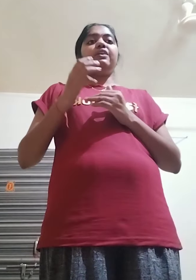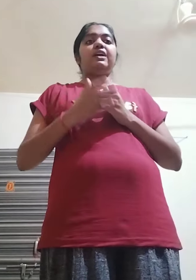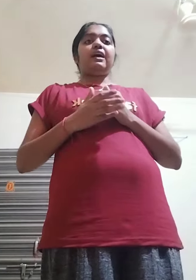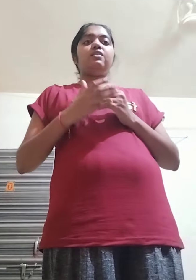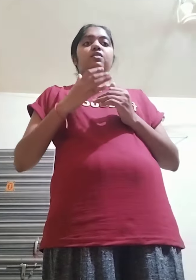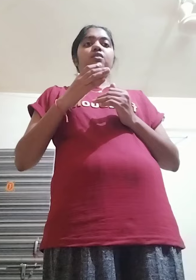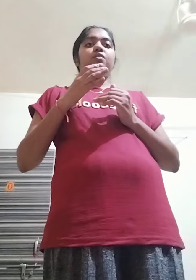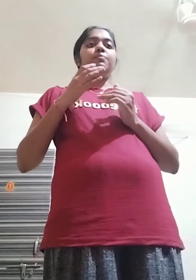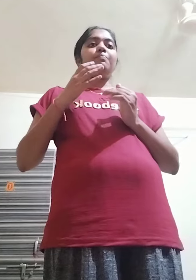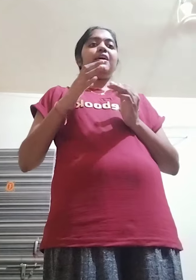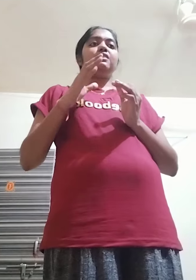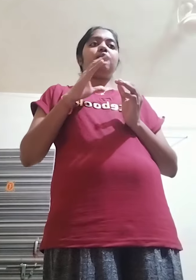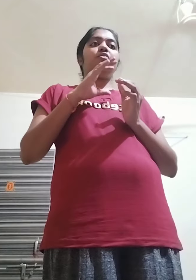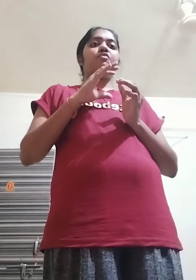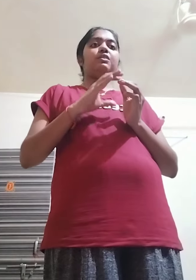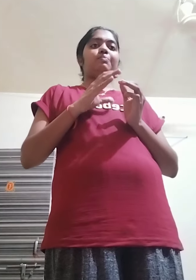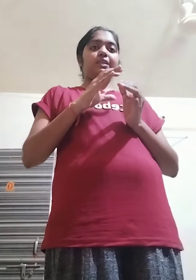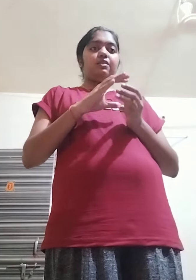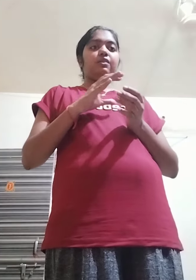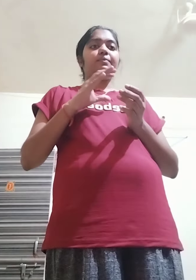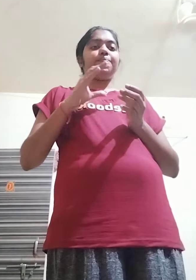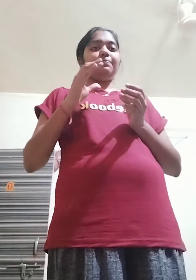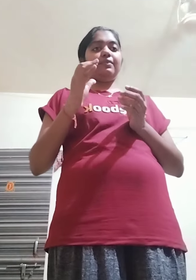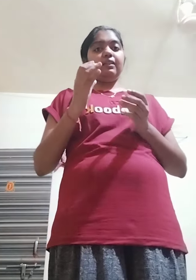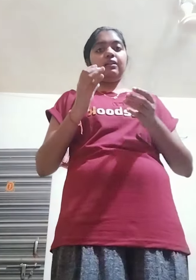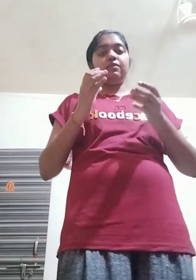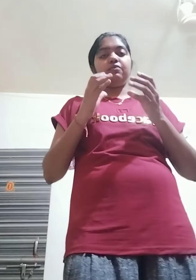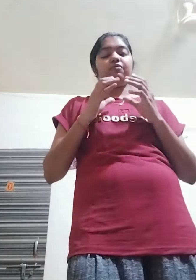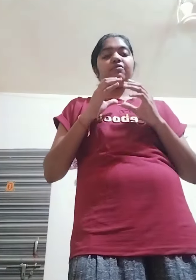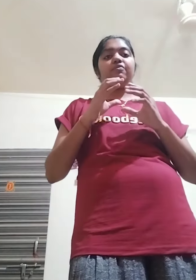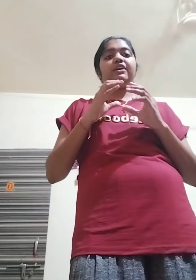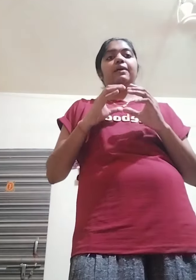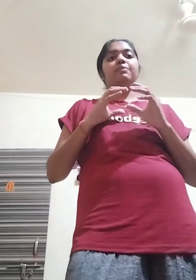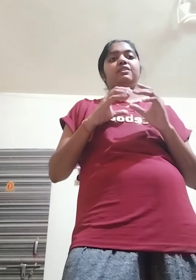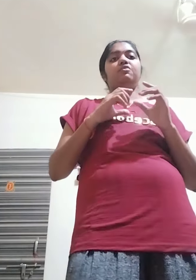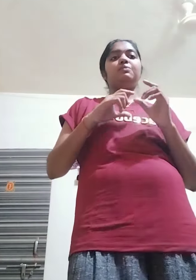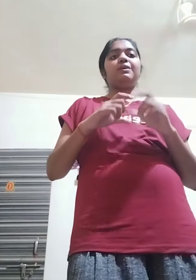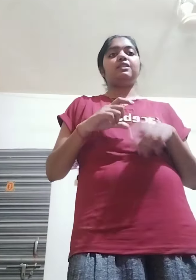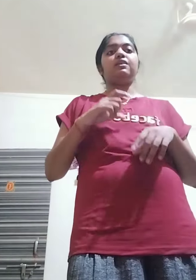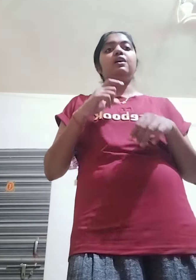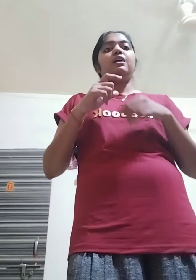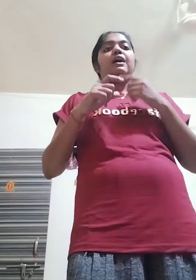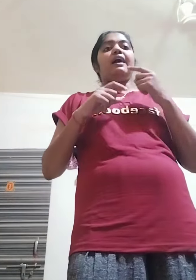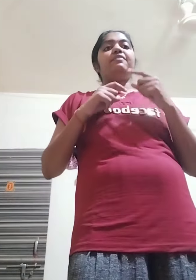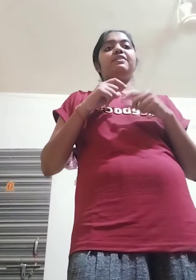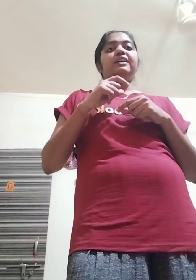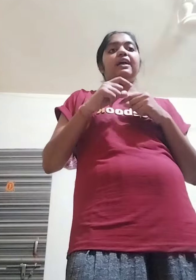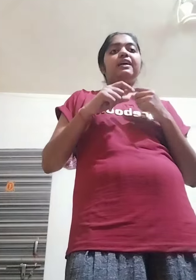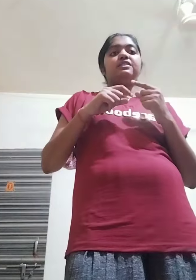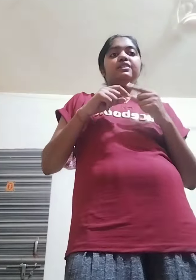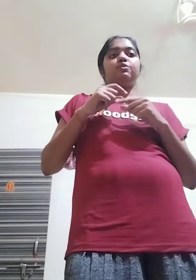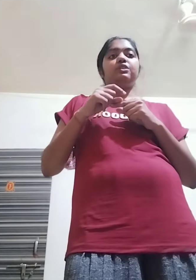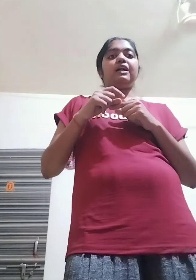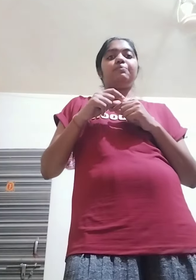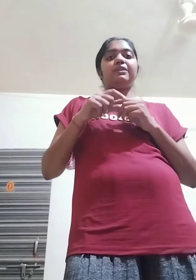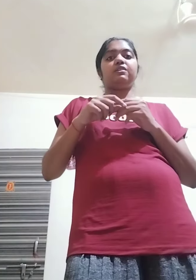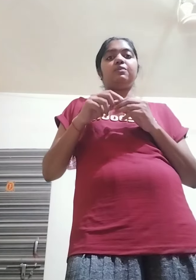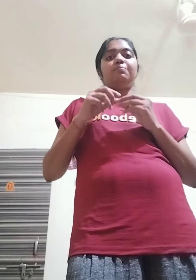can make the one method. We can make the one method and we can execute that method